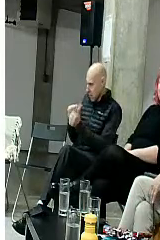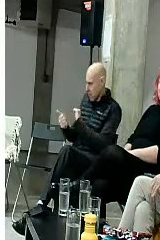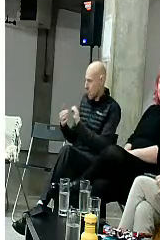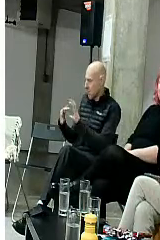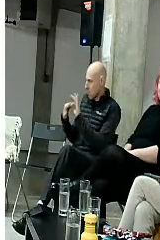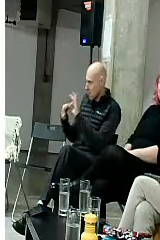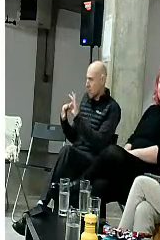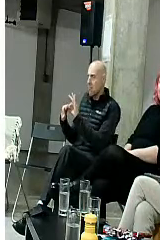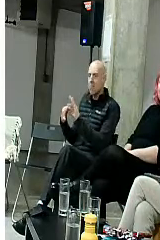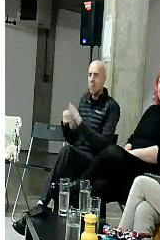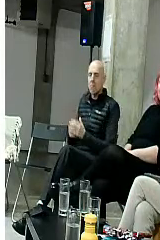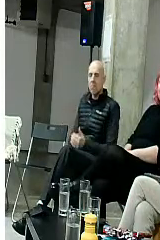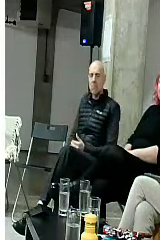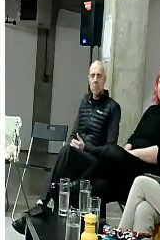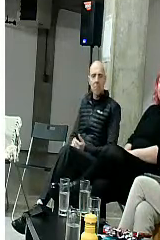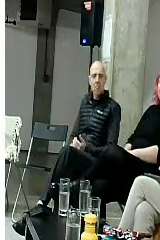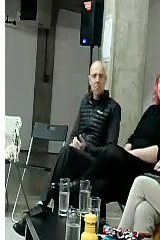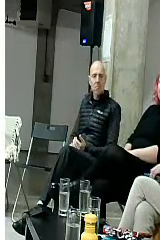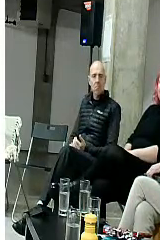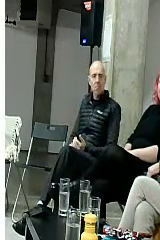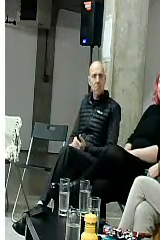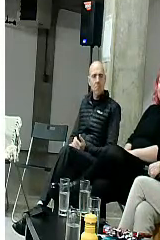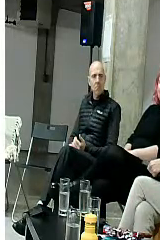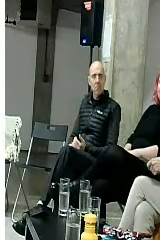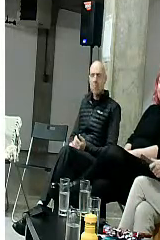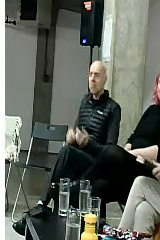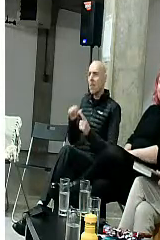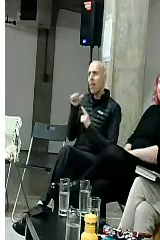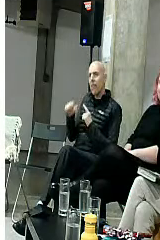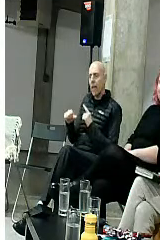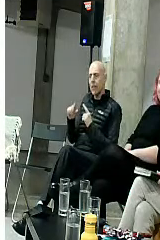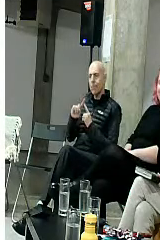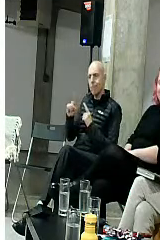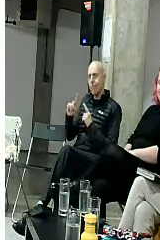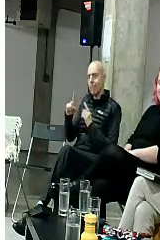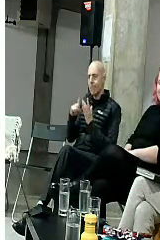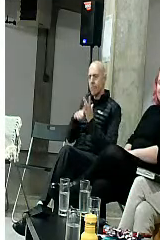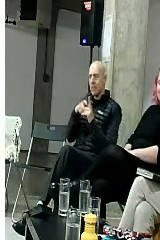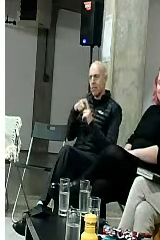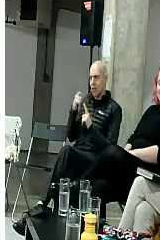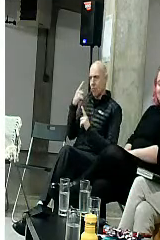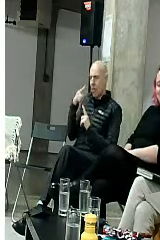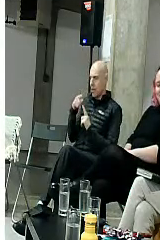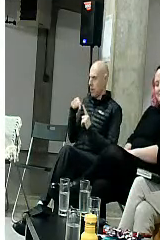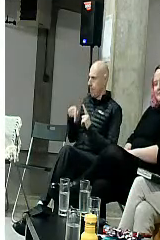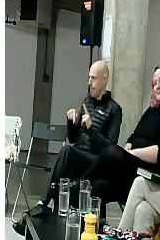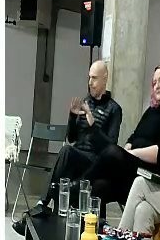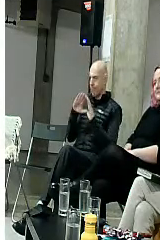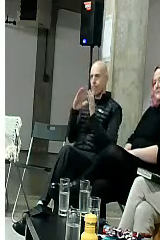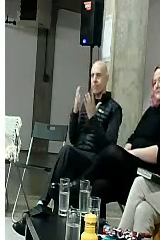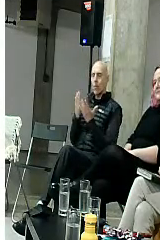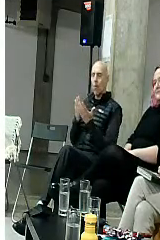friends. And then he realized that in this world,